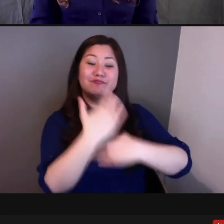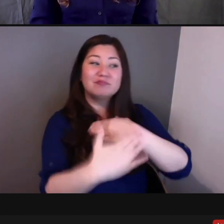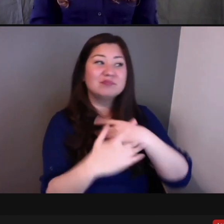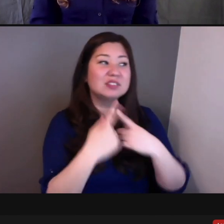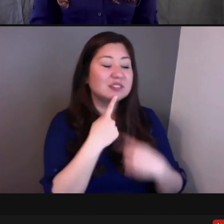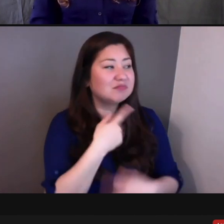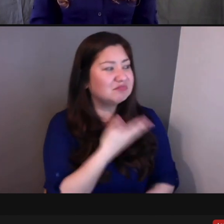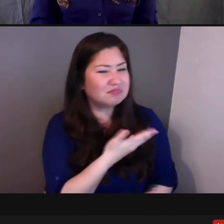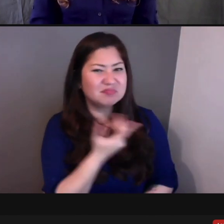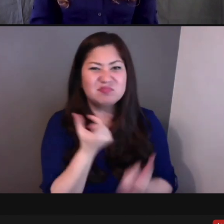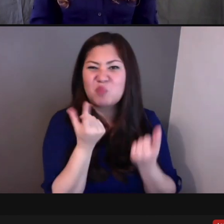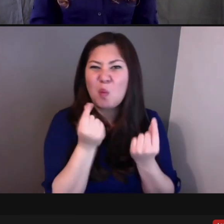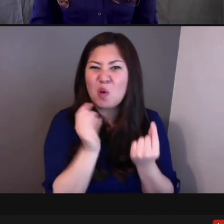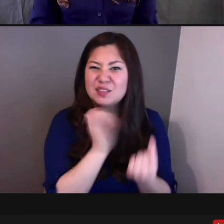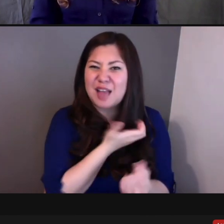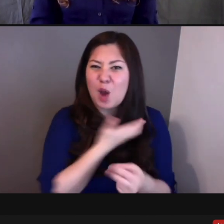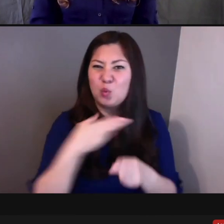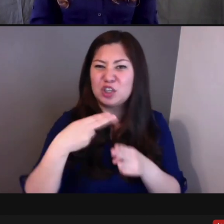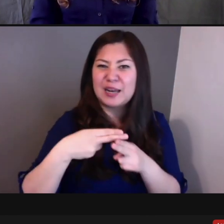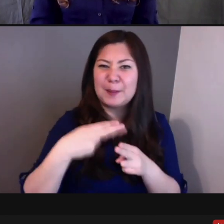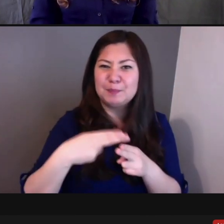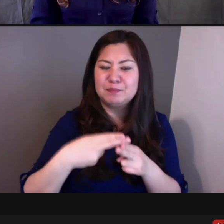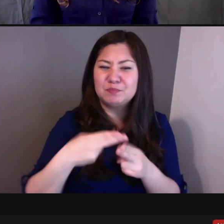One second, okay.